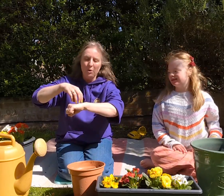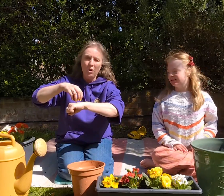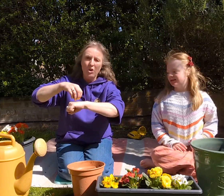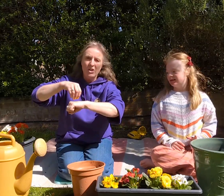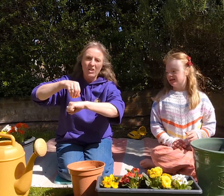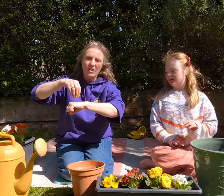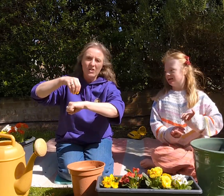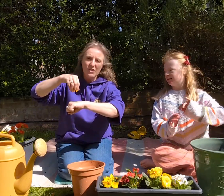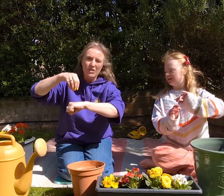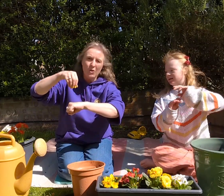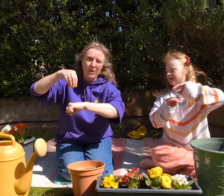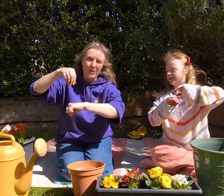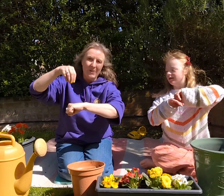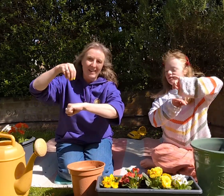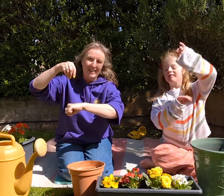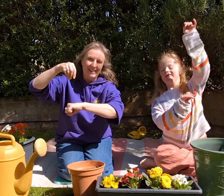more soil.